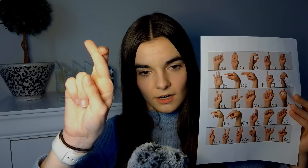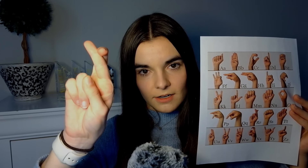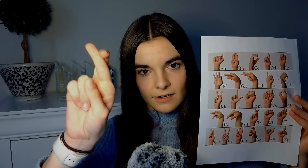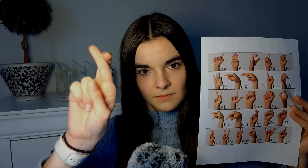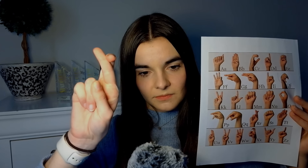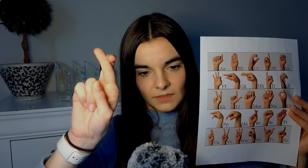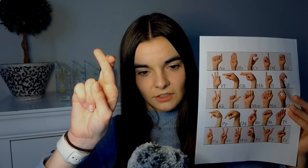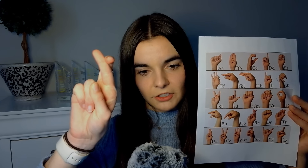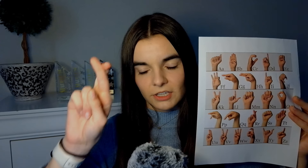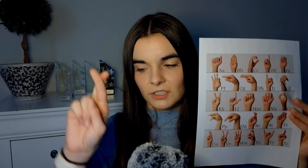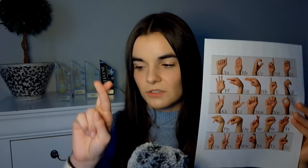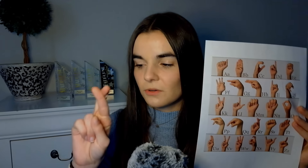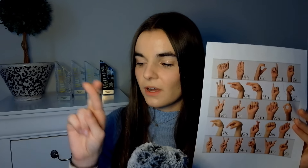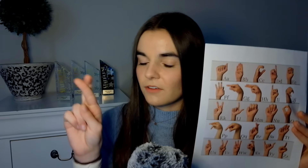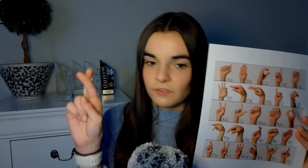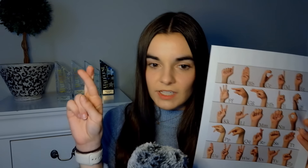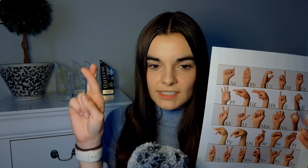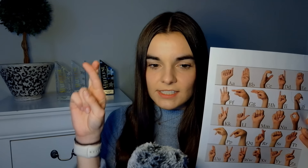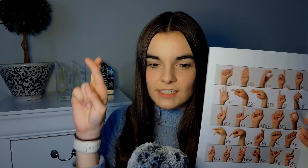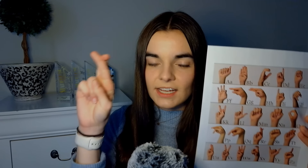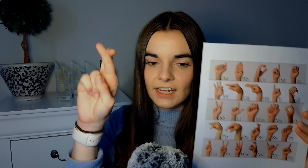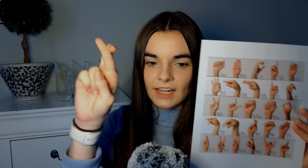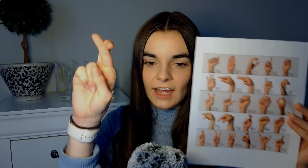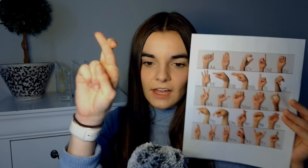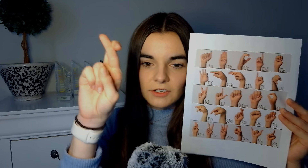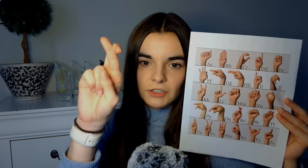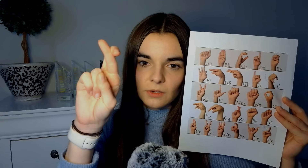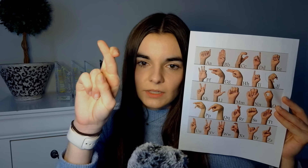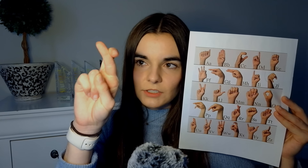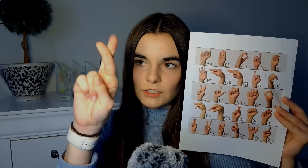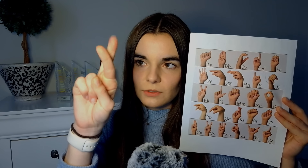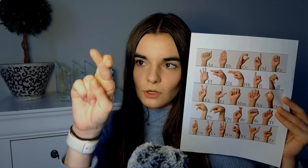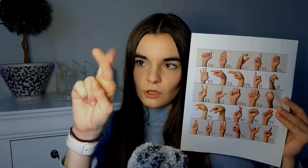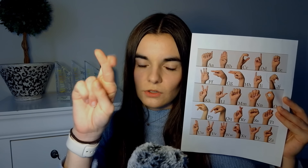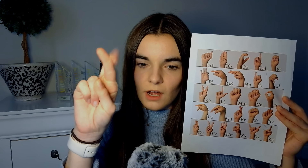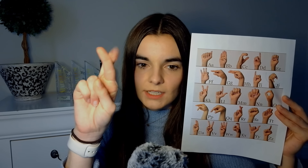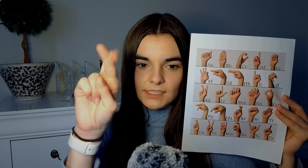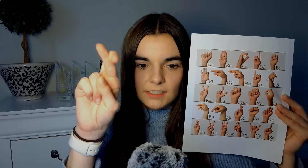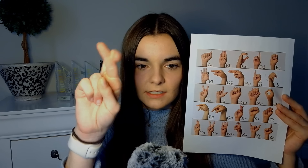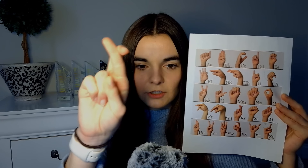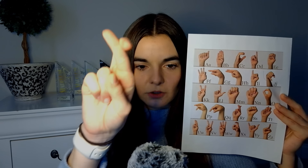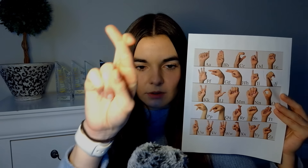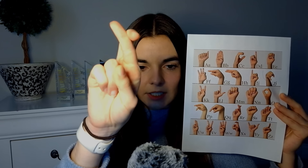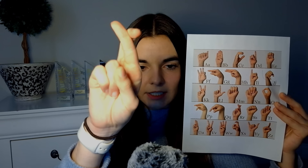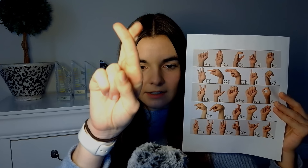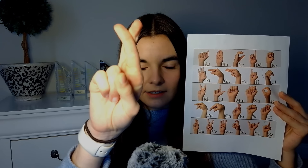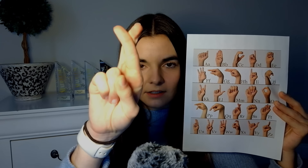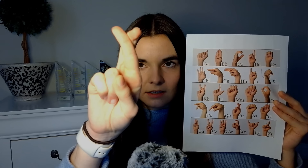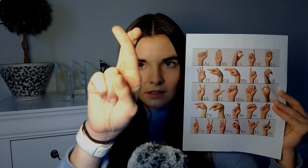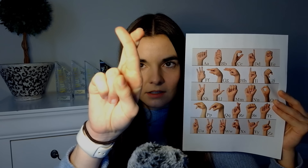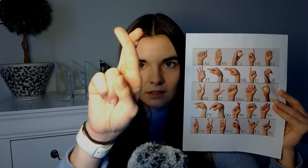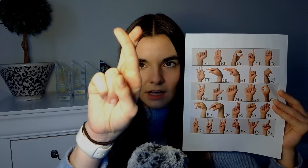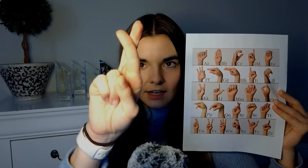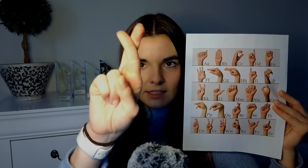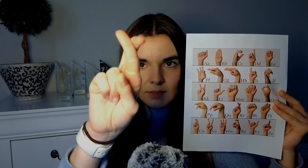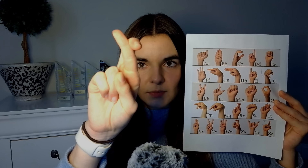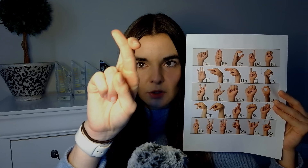R, you're going to do a fist and you're going to cross your, I guess, middle